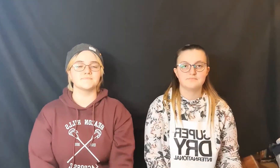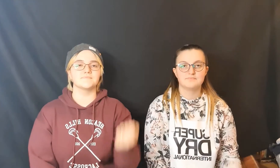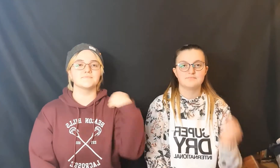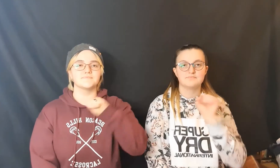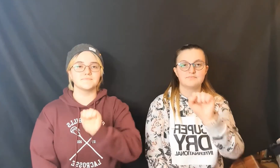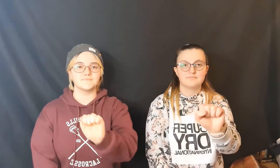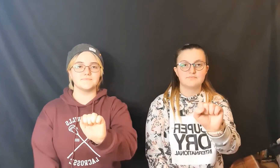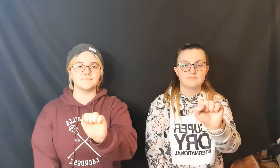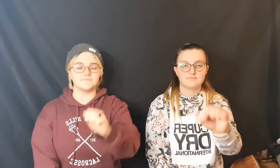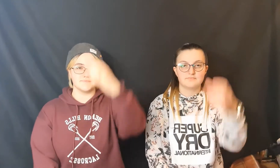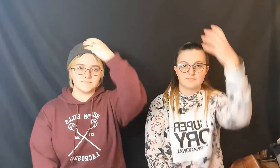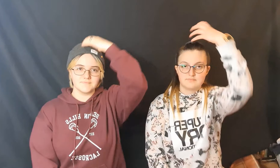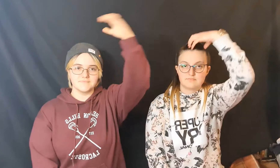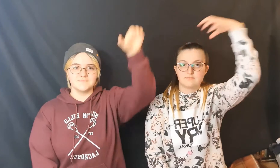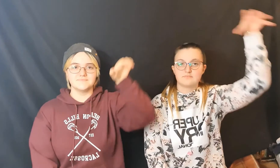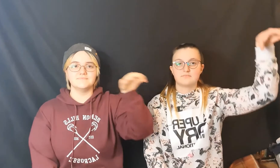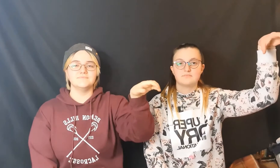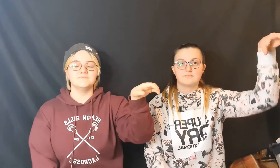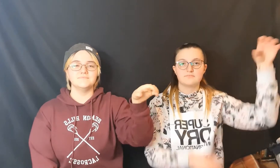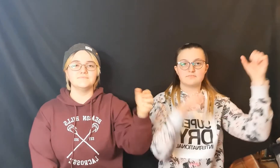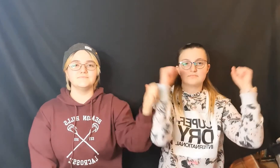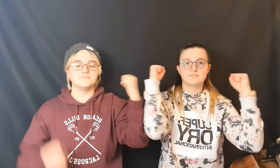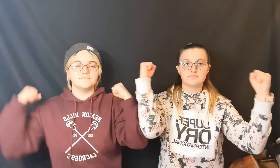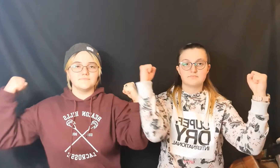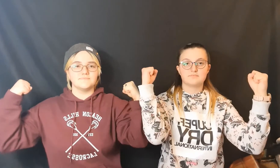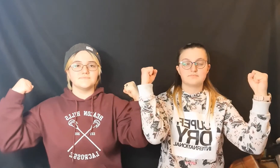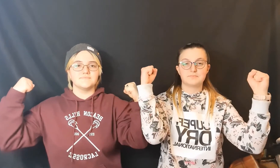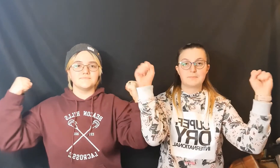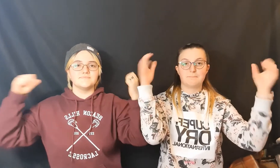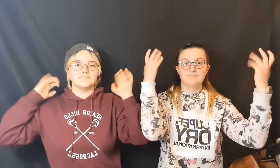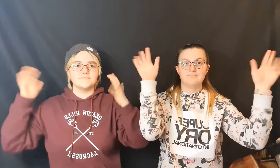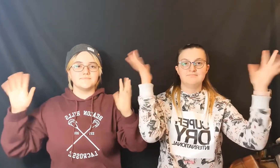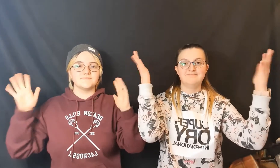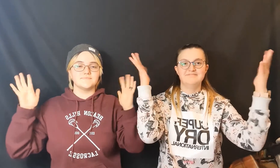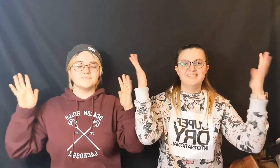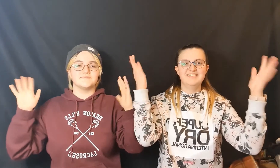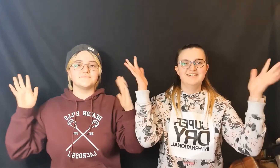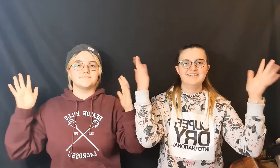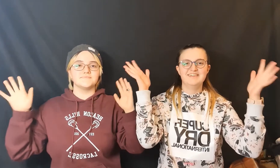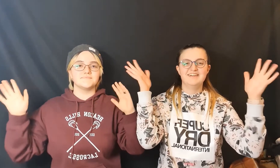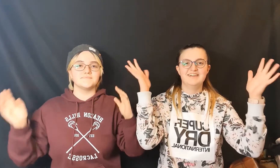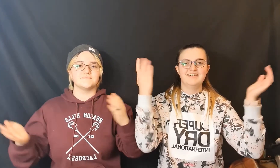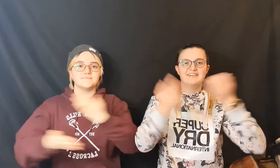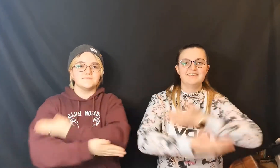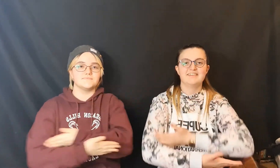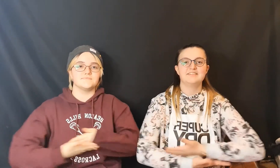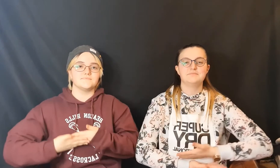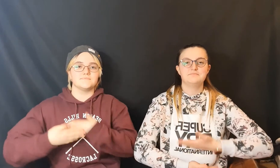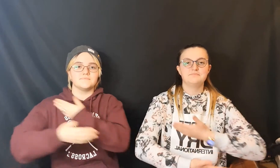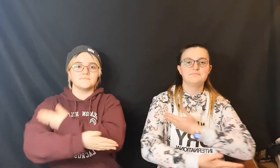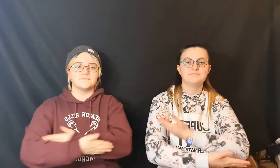For thine is the kingdom, the power and the glory, for ever and